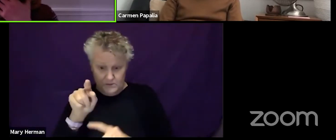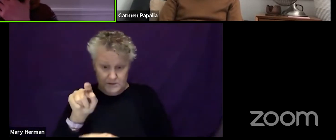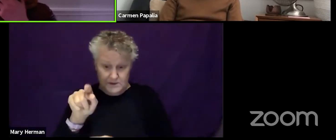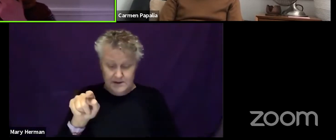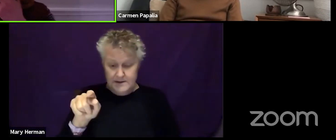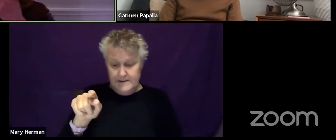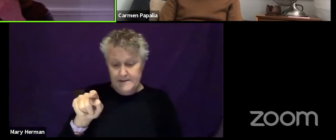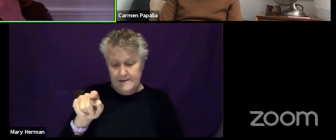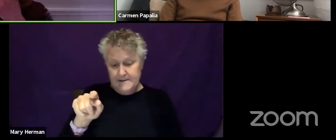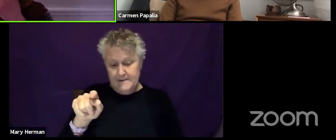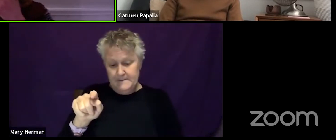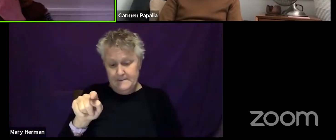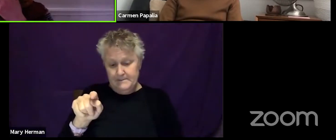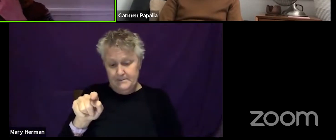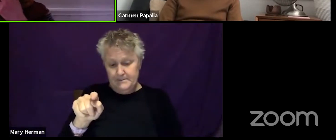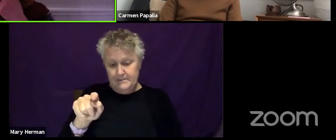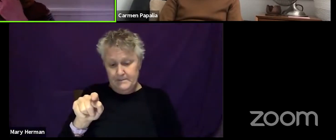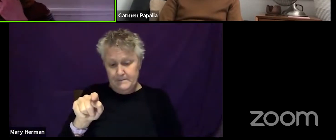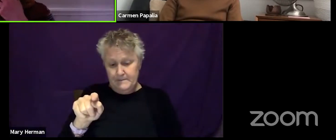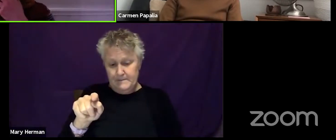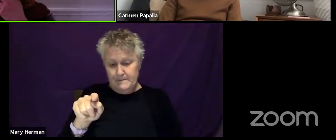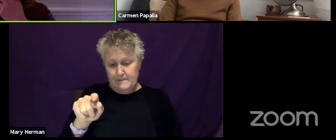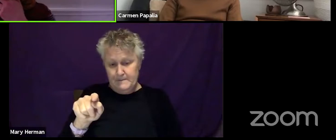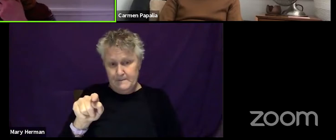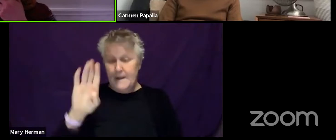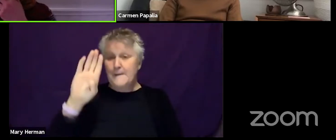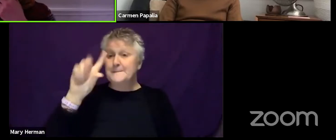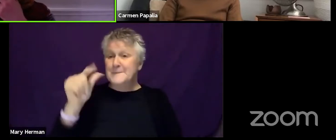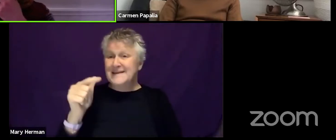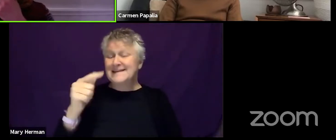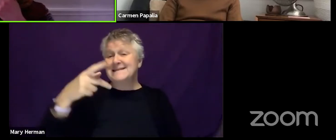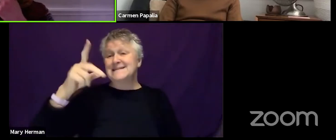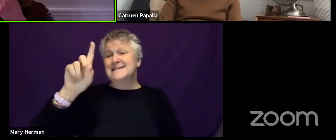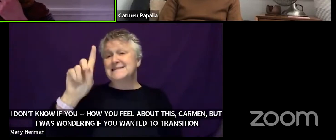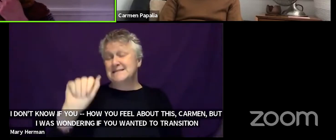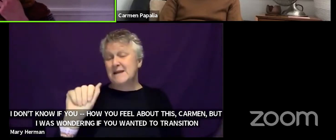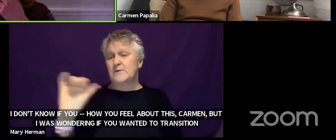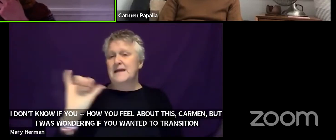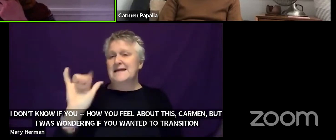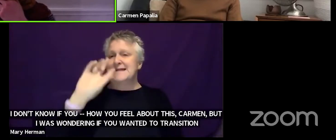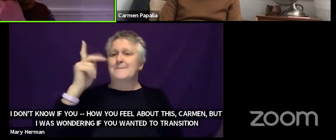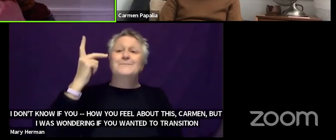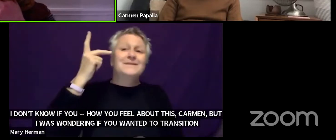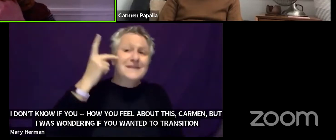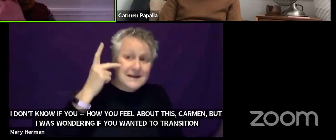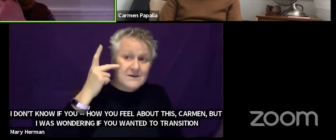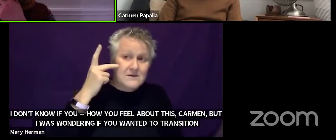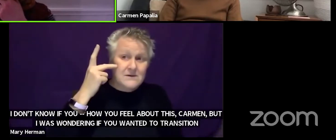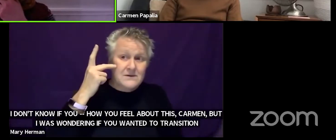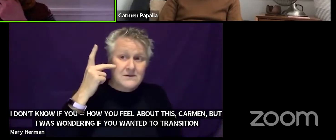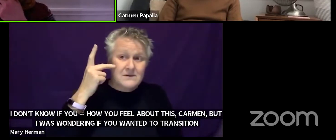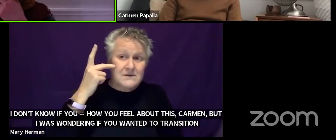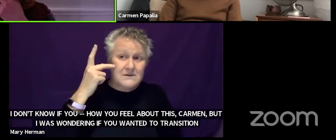like being disabled as a political identity, and what that means, and how